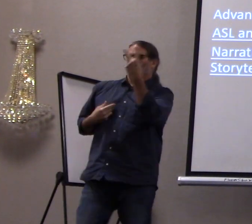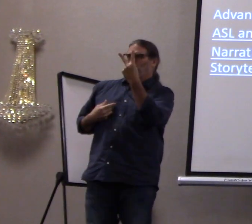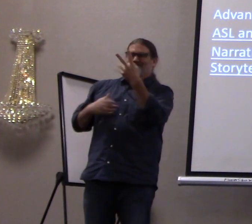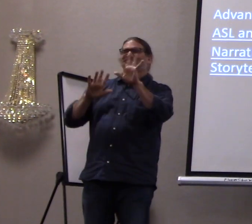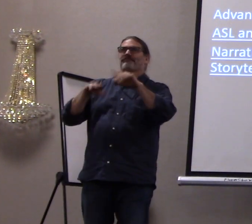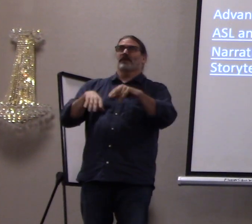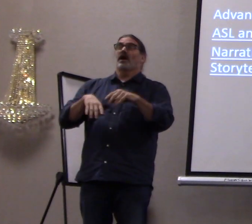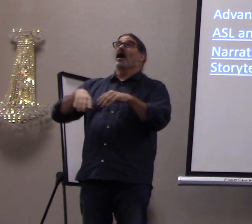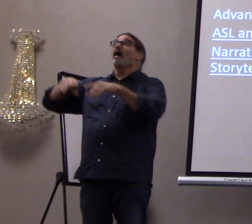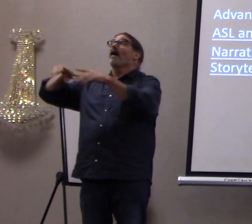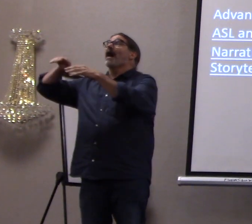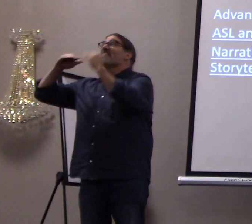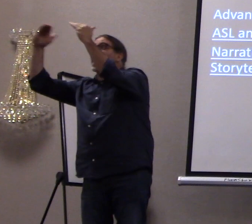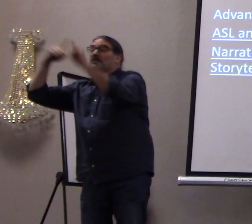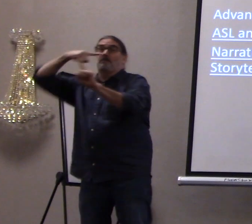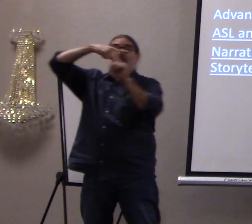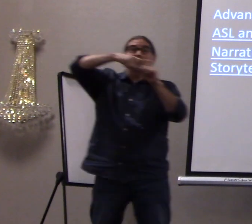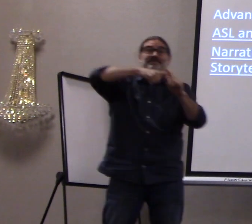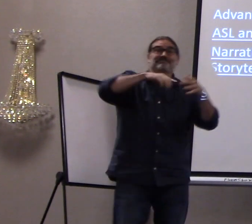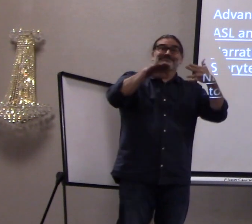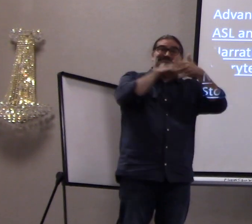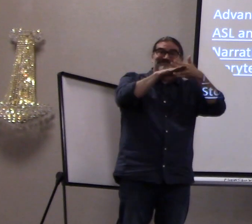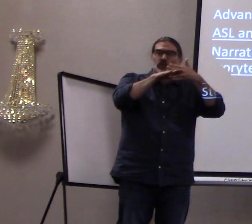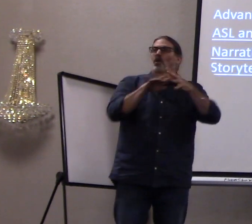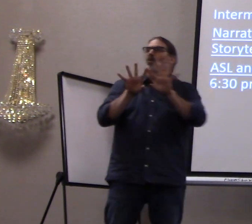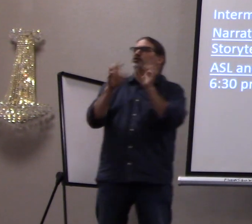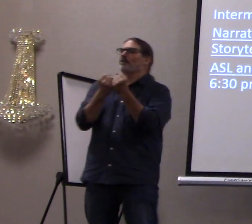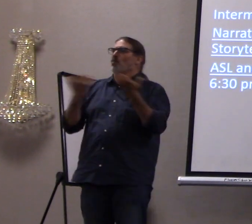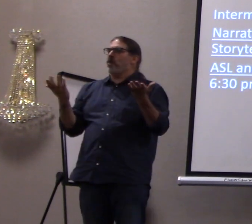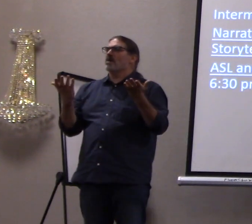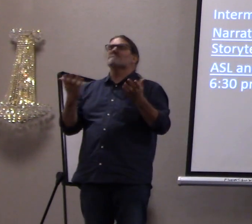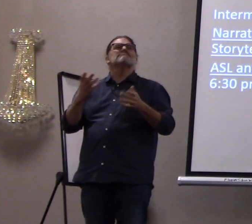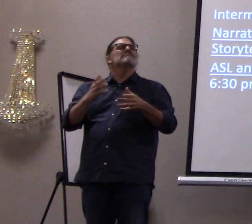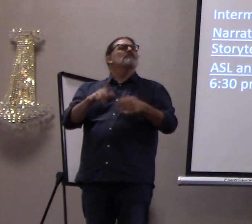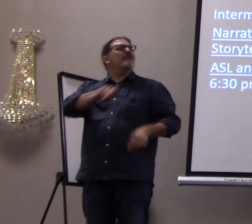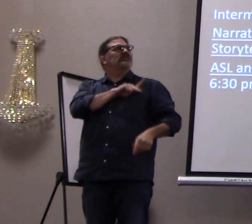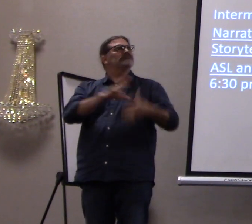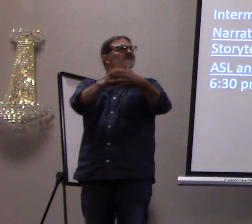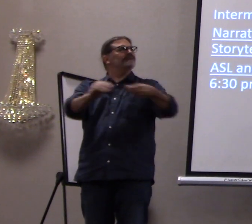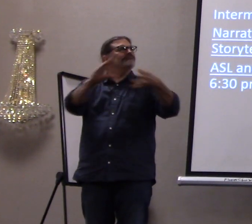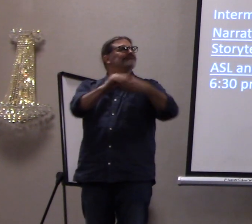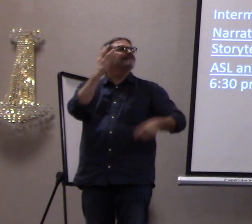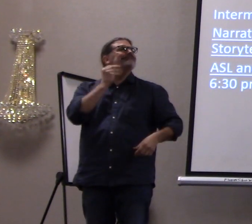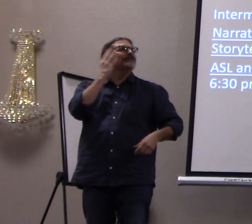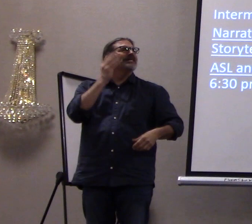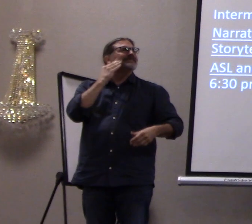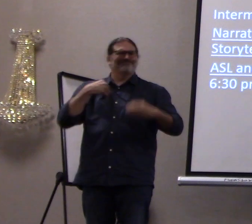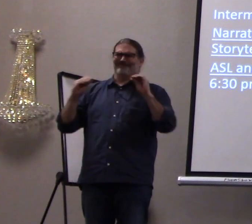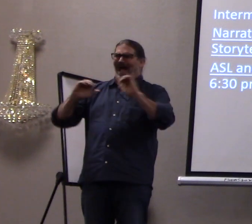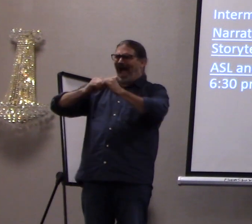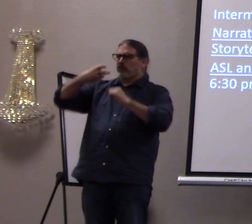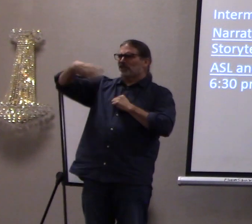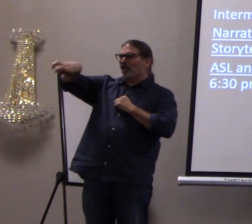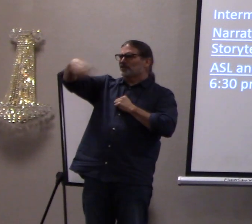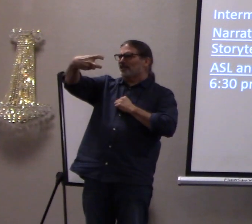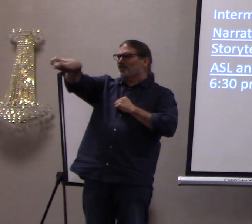on. Also, I have advanced plus intermediate workshops, and we're going to talk about